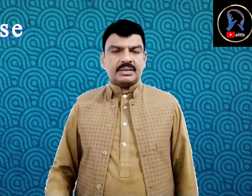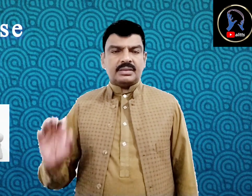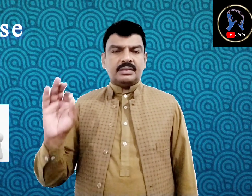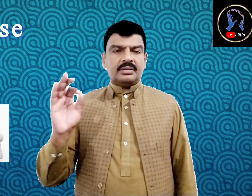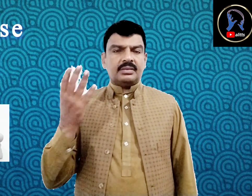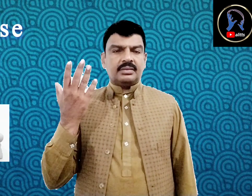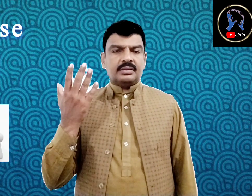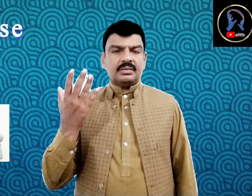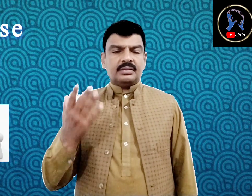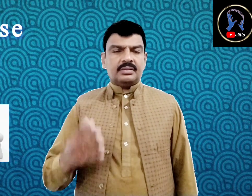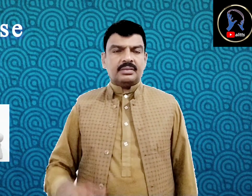cause,